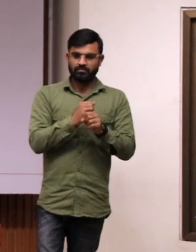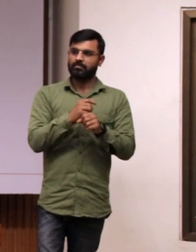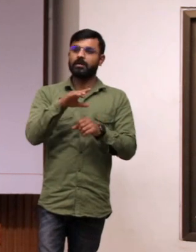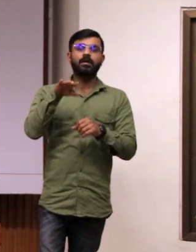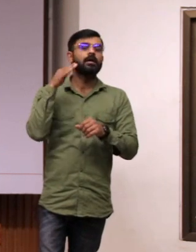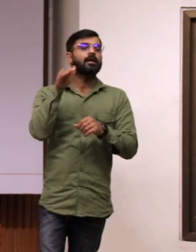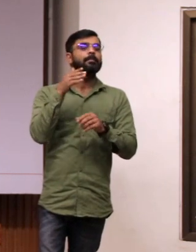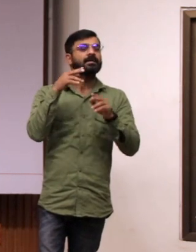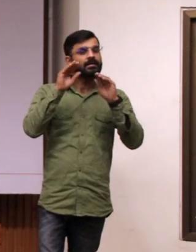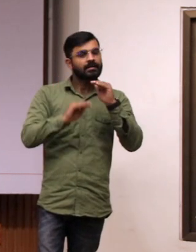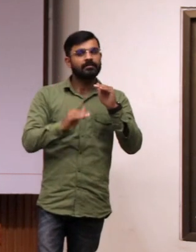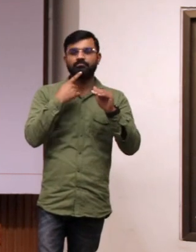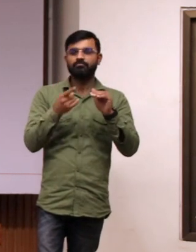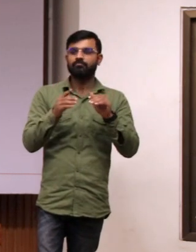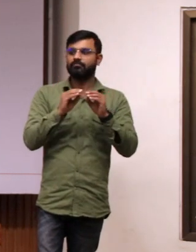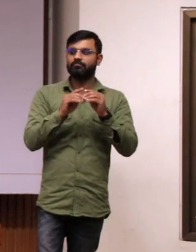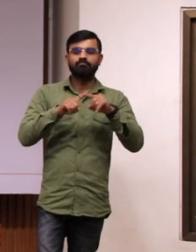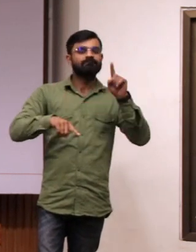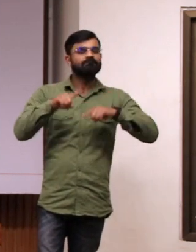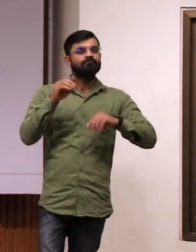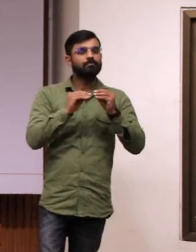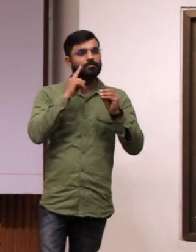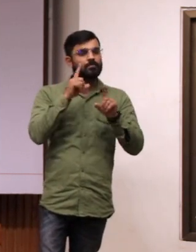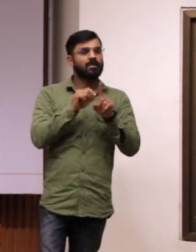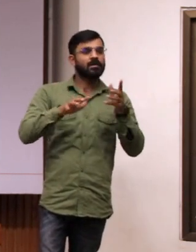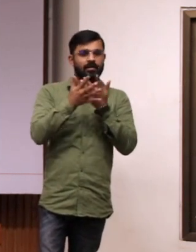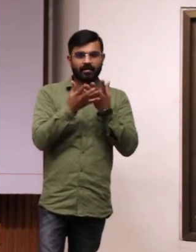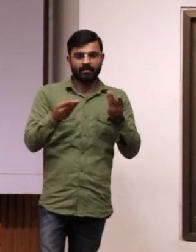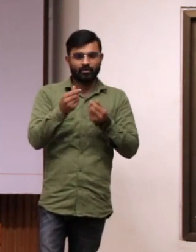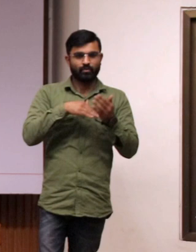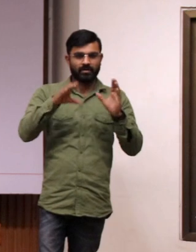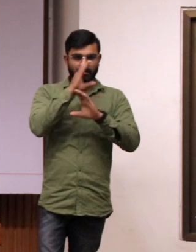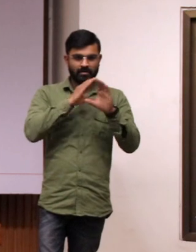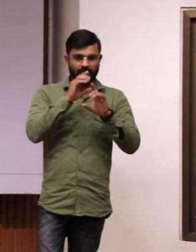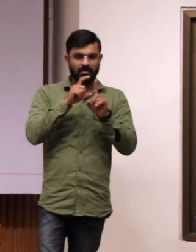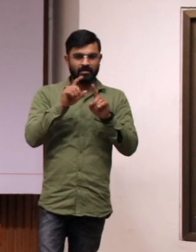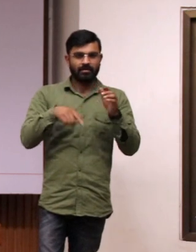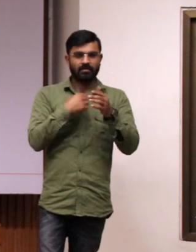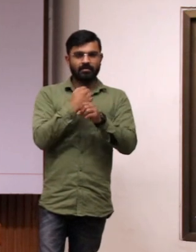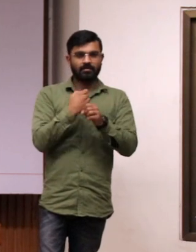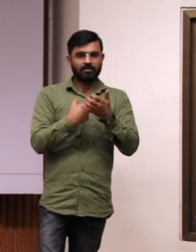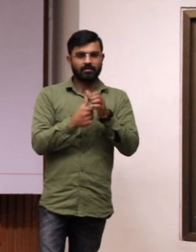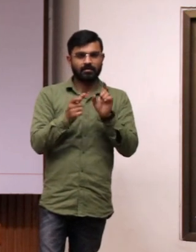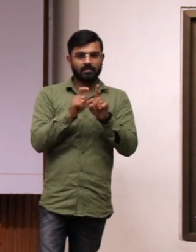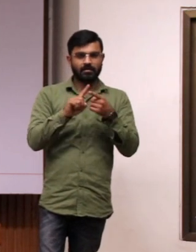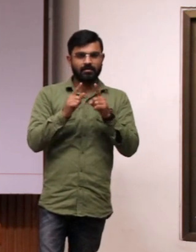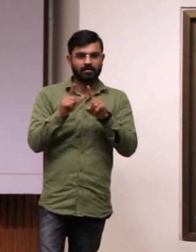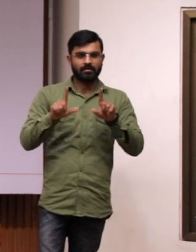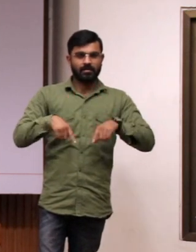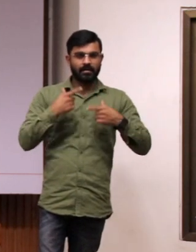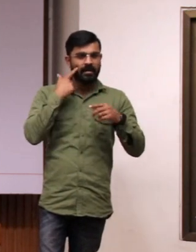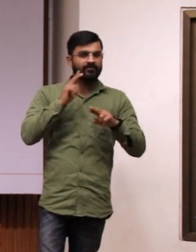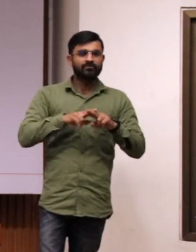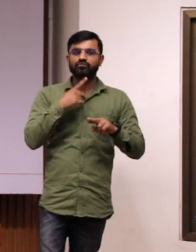less water. Those are biodiversity of the deserts. So we cannot confuse them with degraded lands as such. But life is